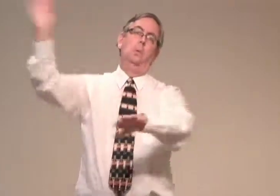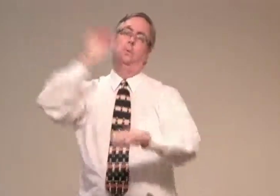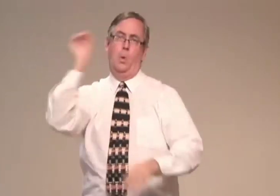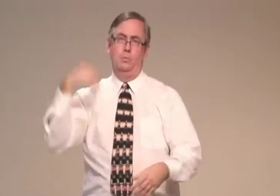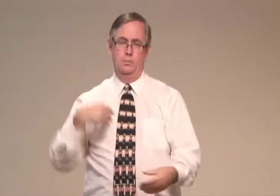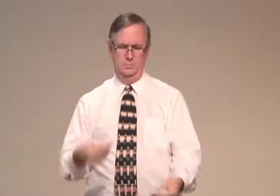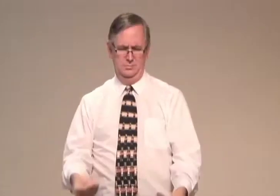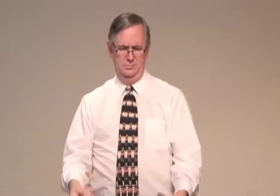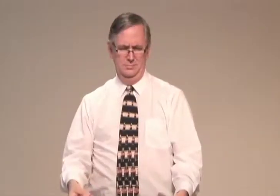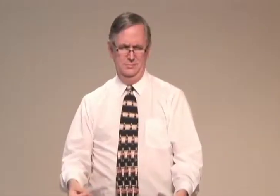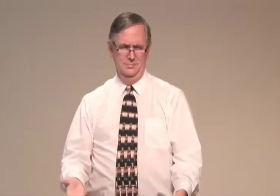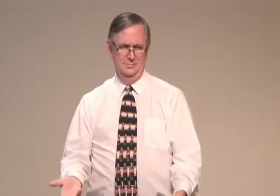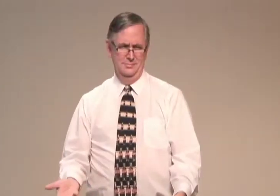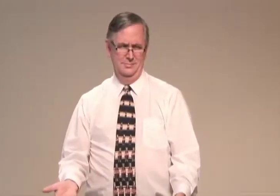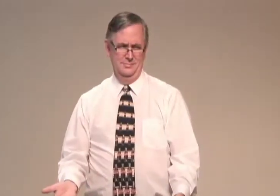up. I've had to withdraw and go home.